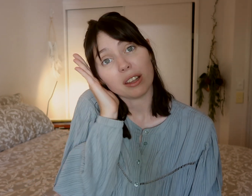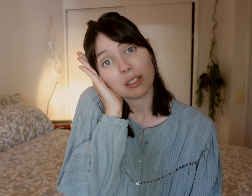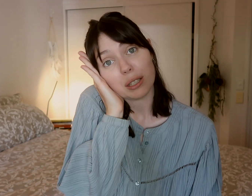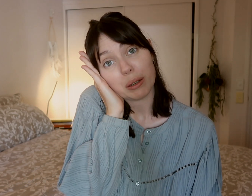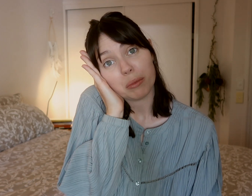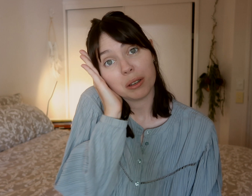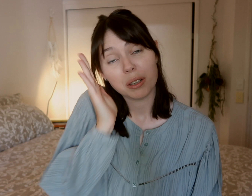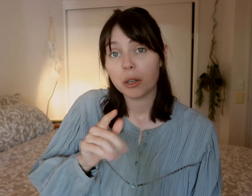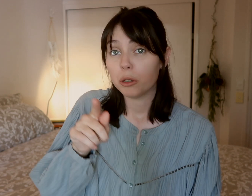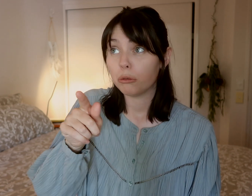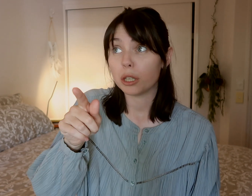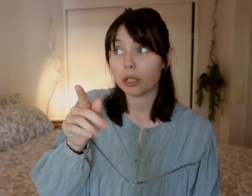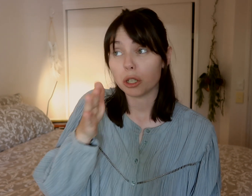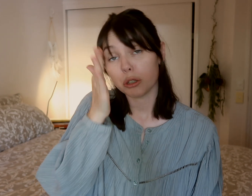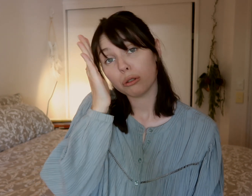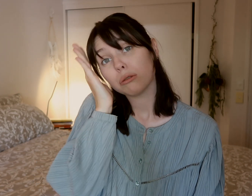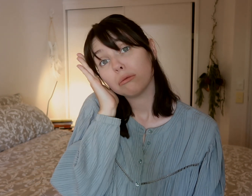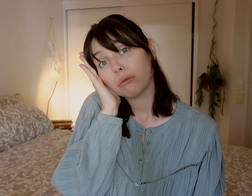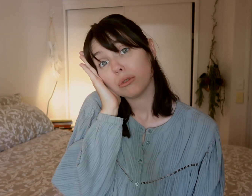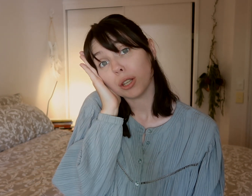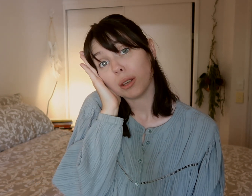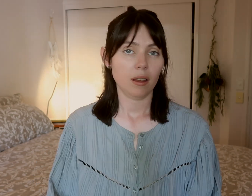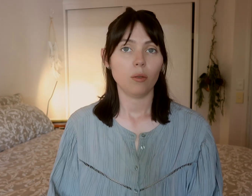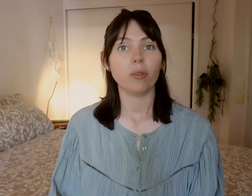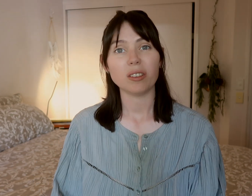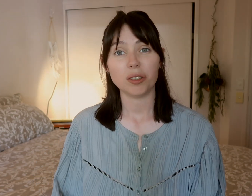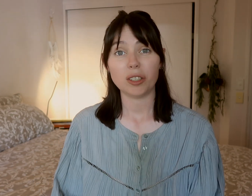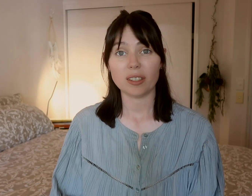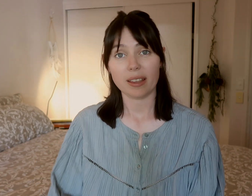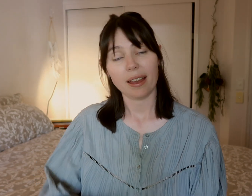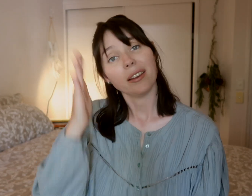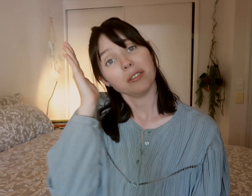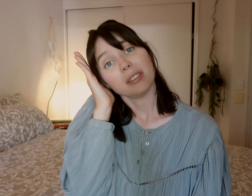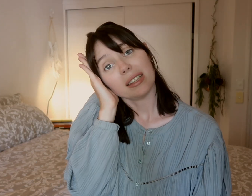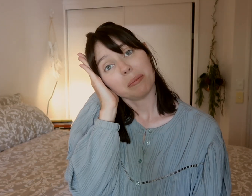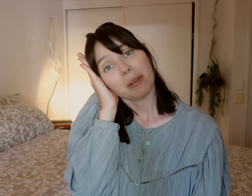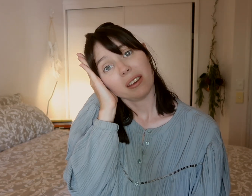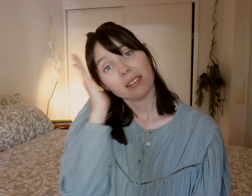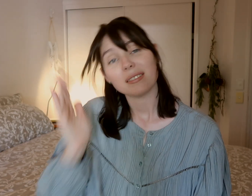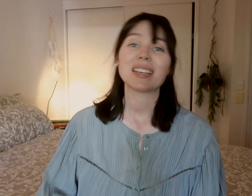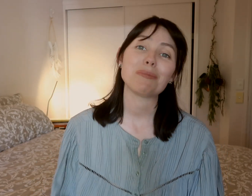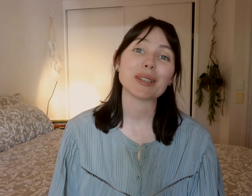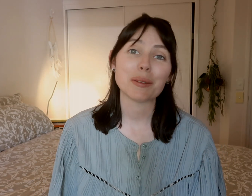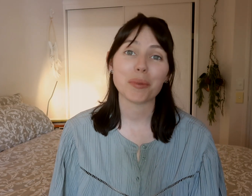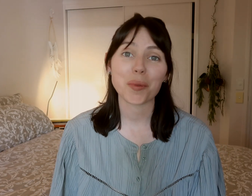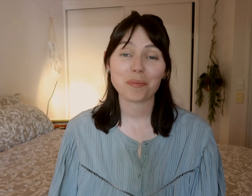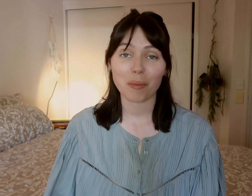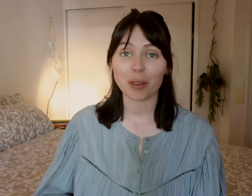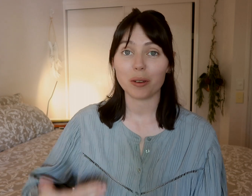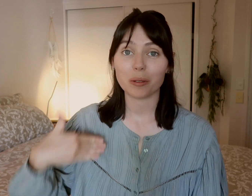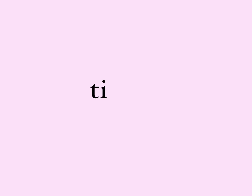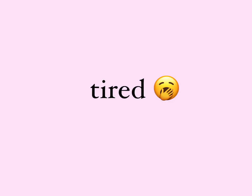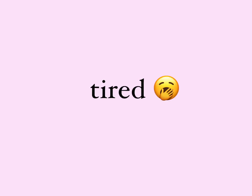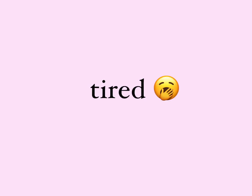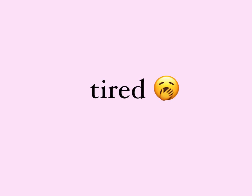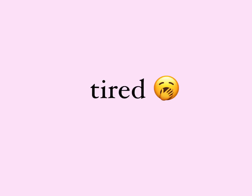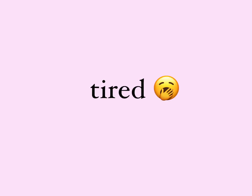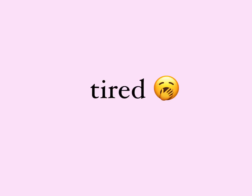they're sleep. See the chickens? Sleep. We usually just say are you sleepy to keep it simple but you can also use tired.